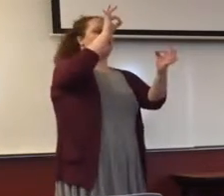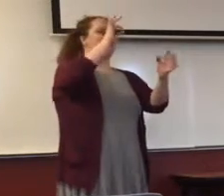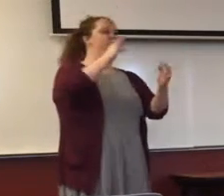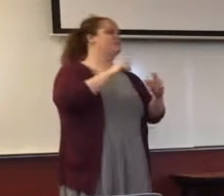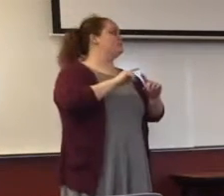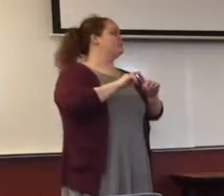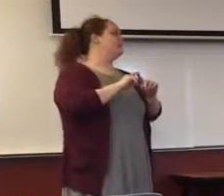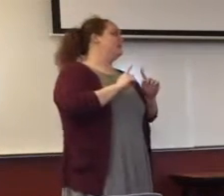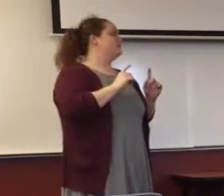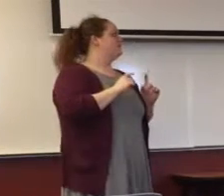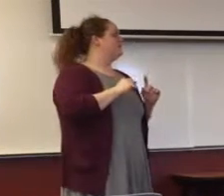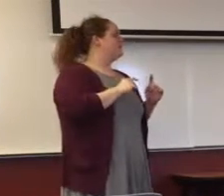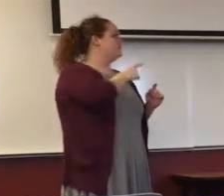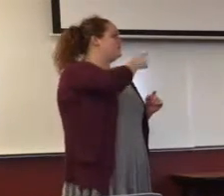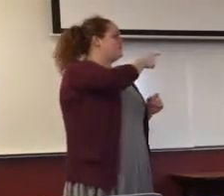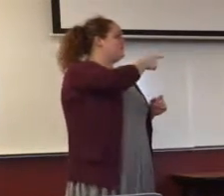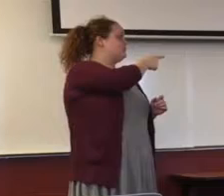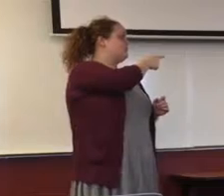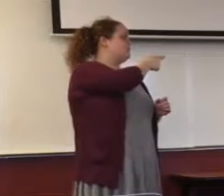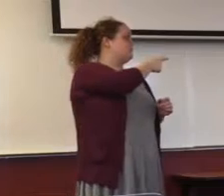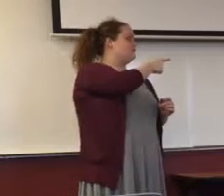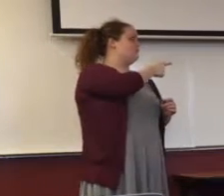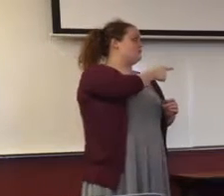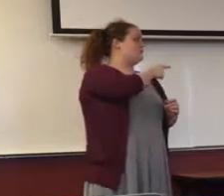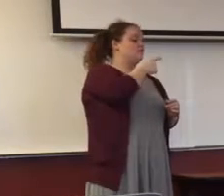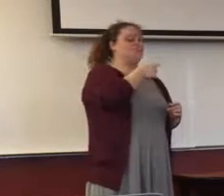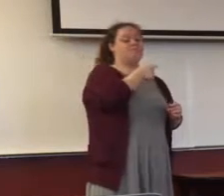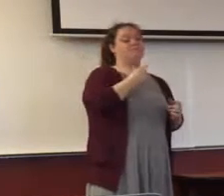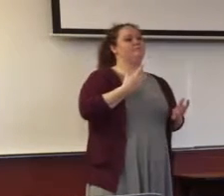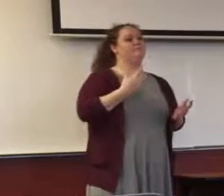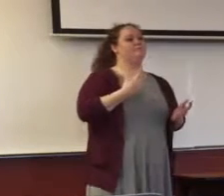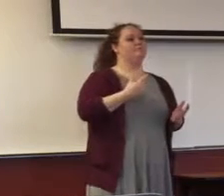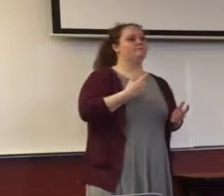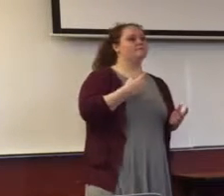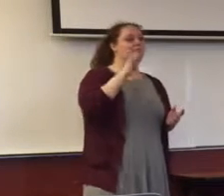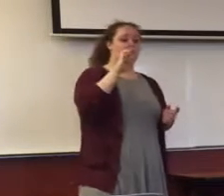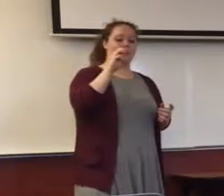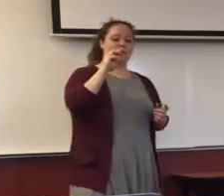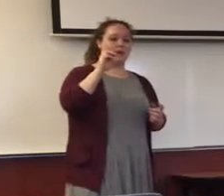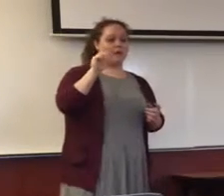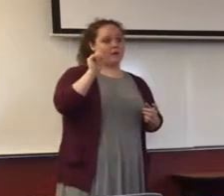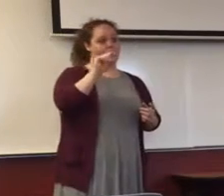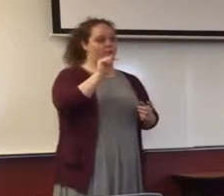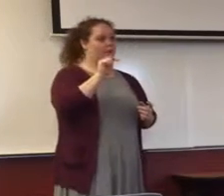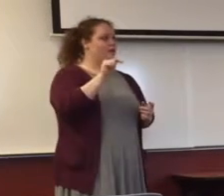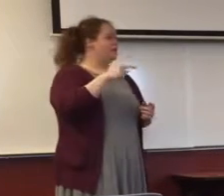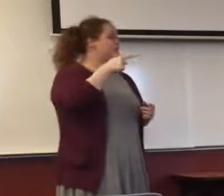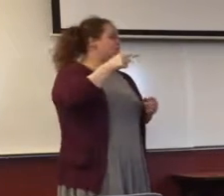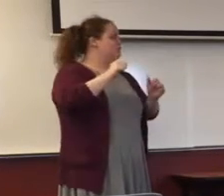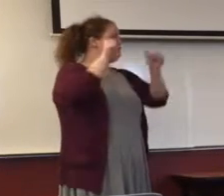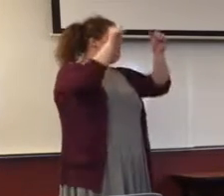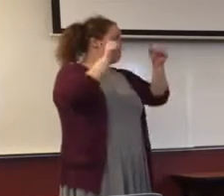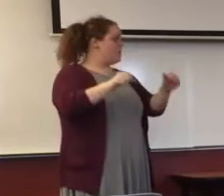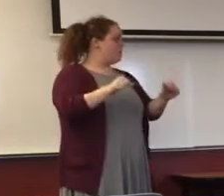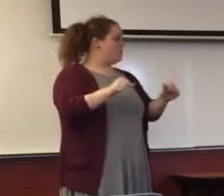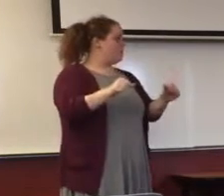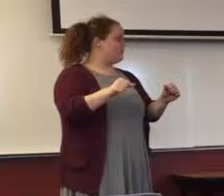know that last night I saw that Emmett had posted on Reality Interpreting Facebook page Yeah. the flyer, and I